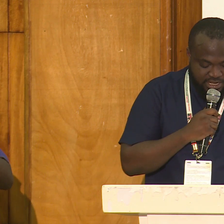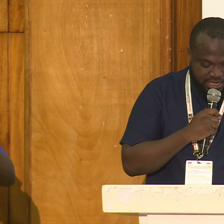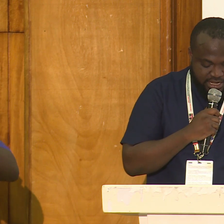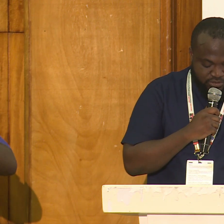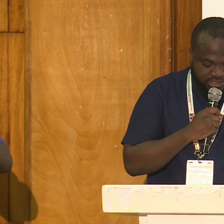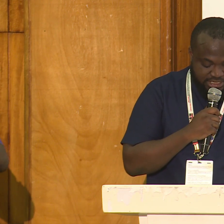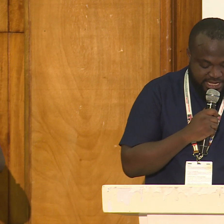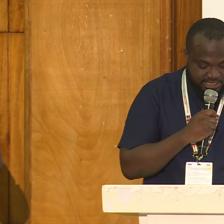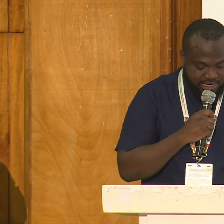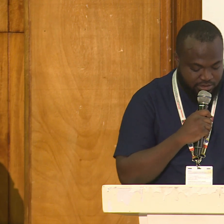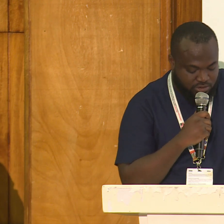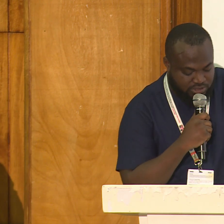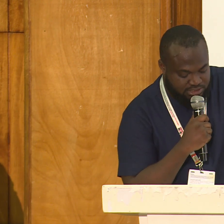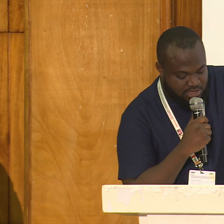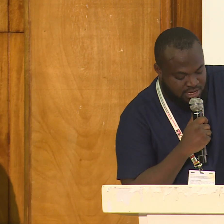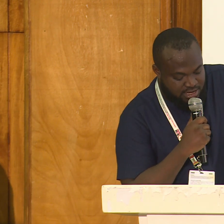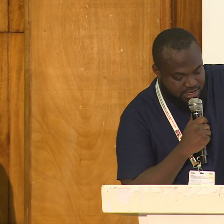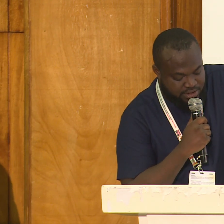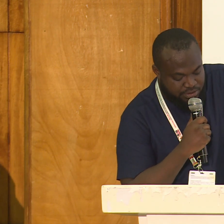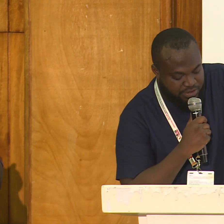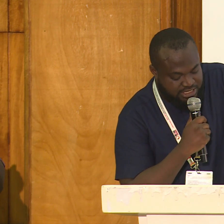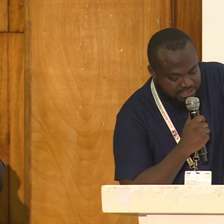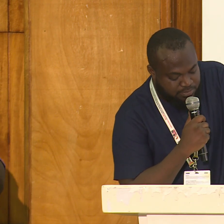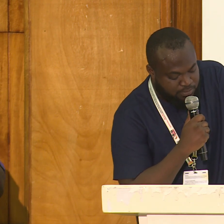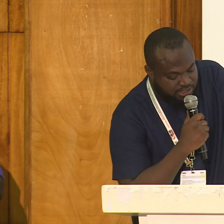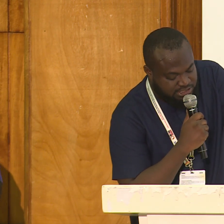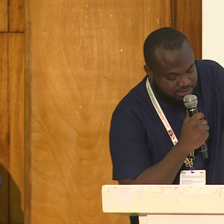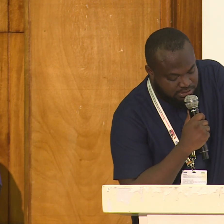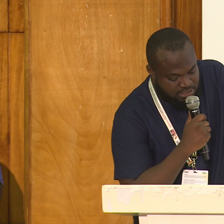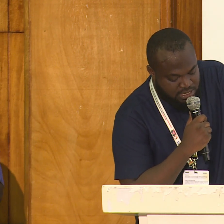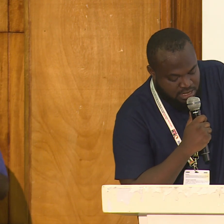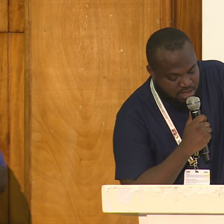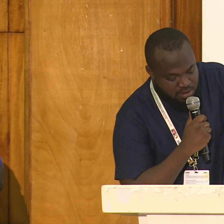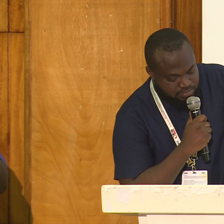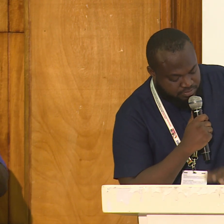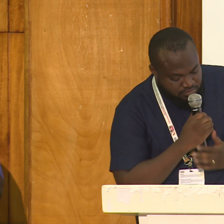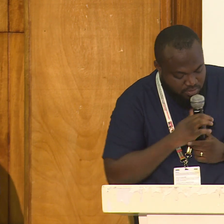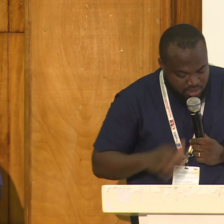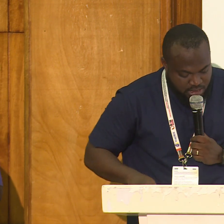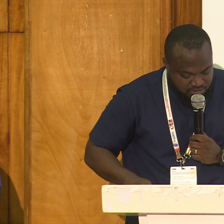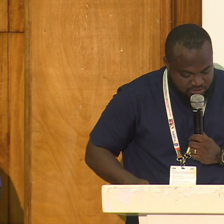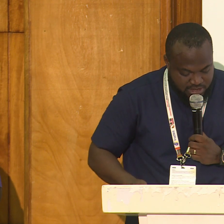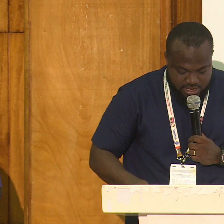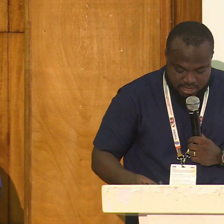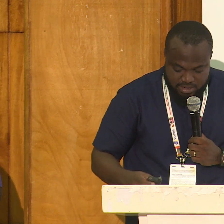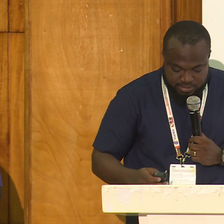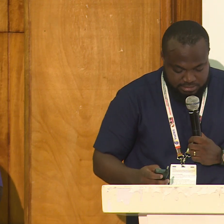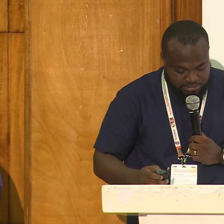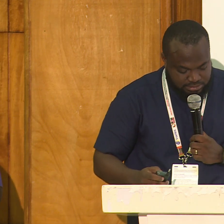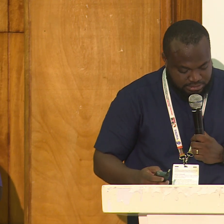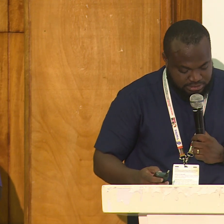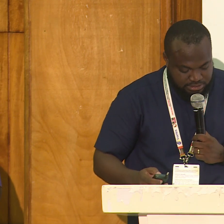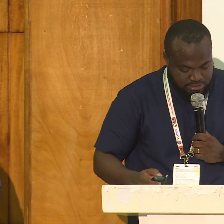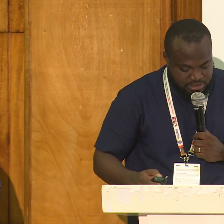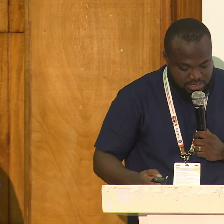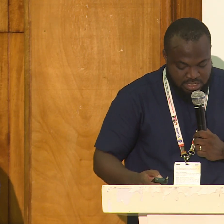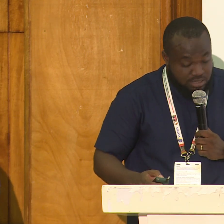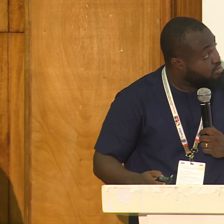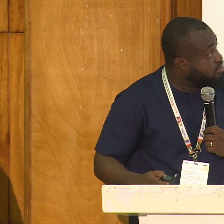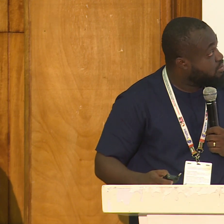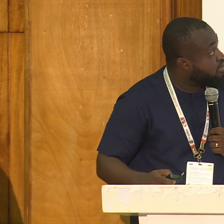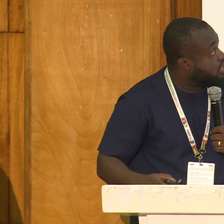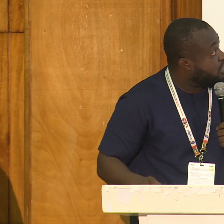increasing heterogeneity across the regions and population. Next slide.